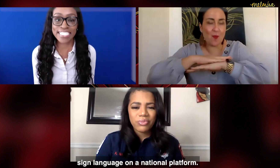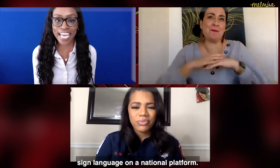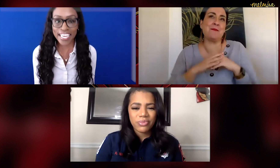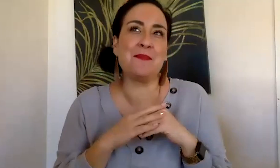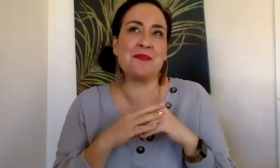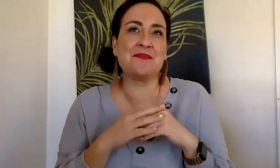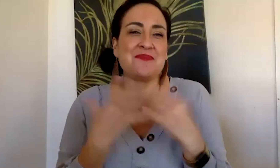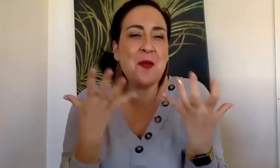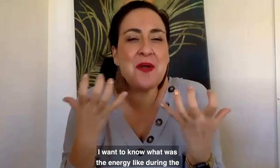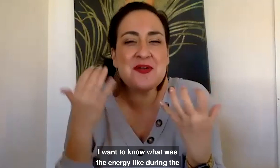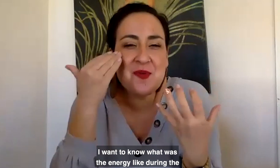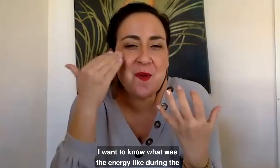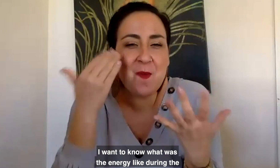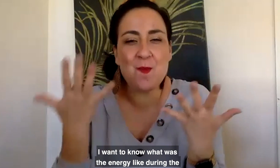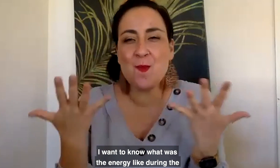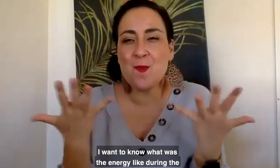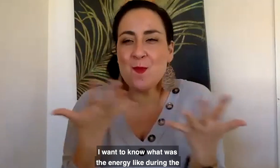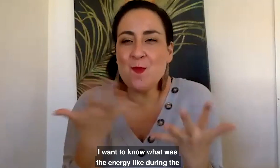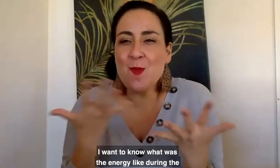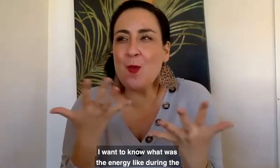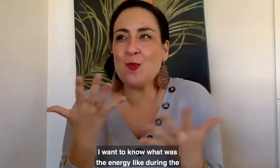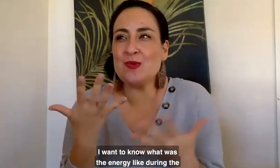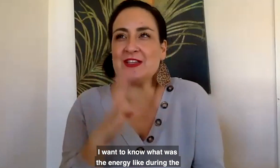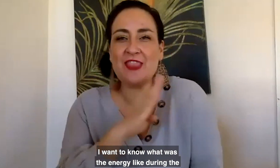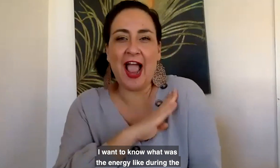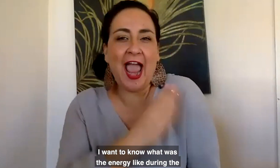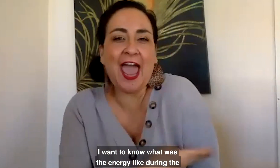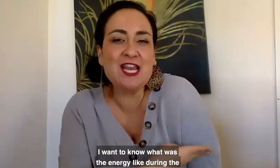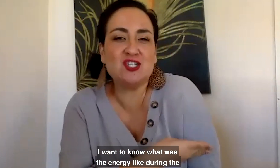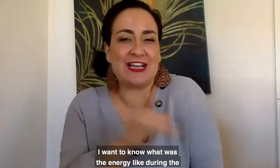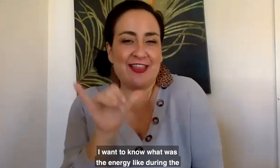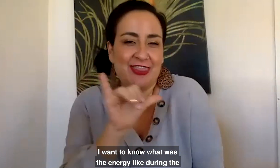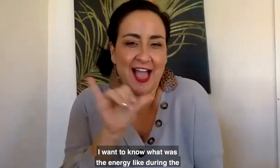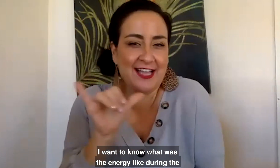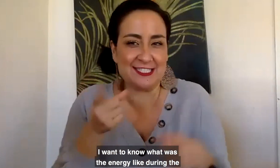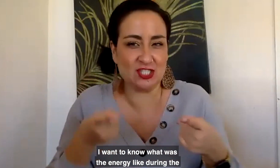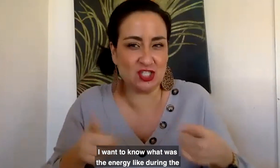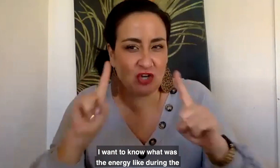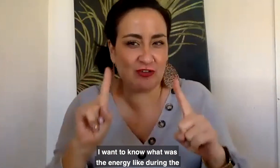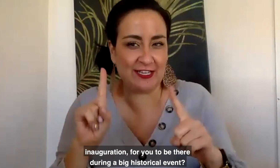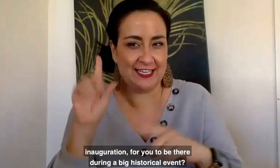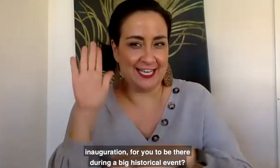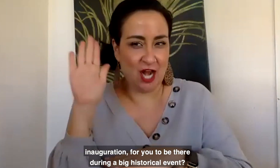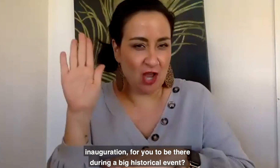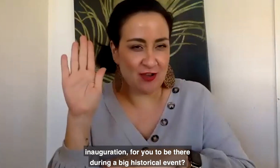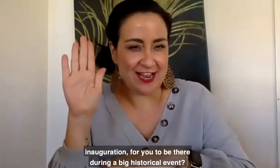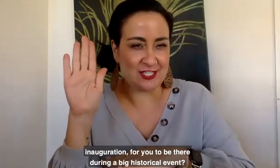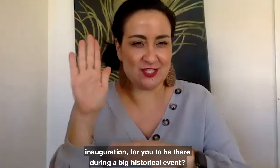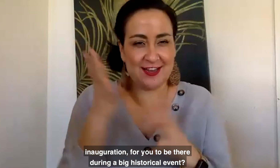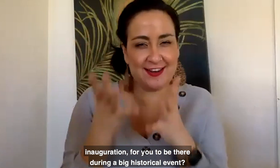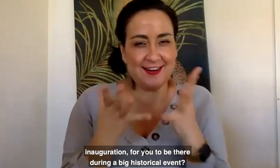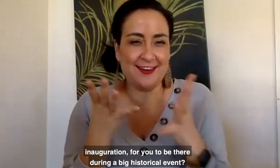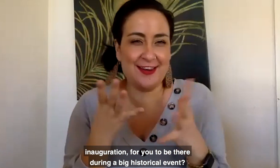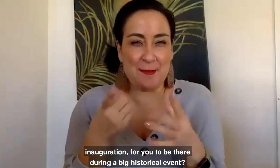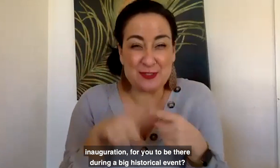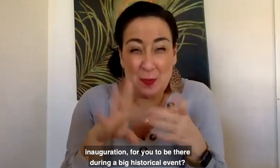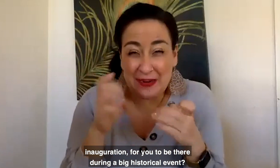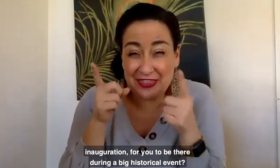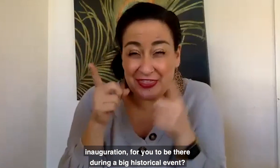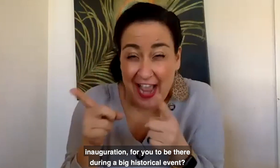in sign language on this national platform. I just need to know what the energy was like during